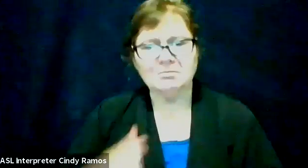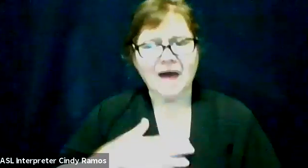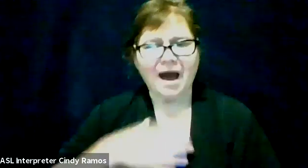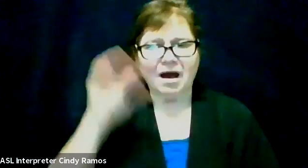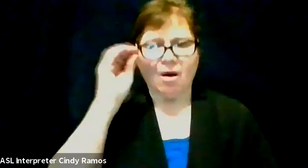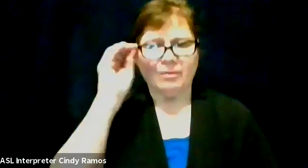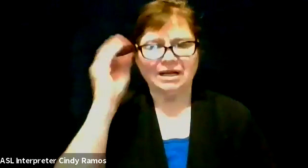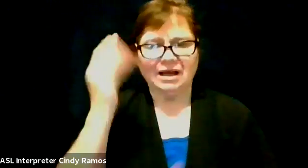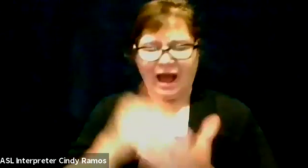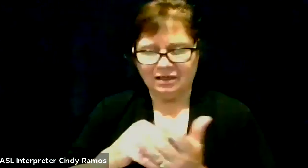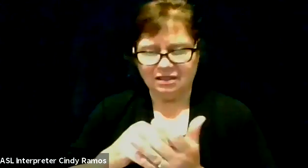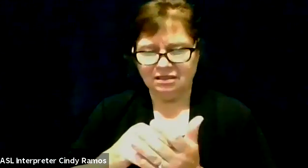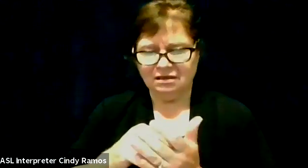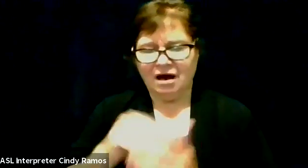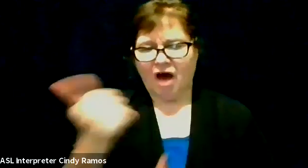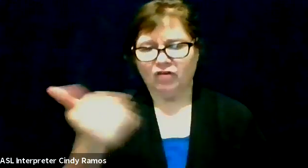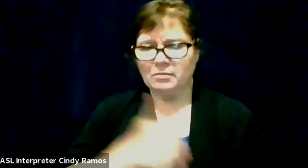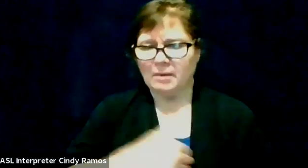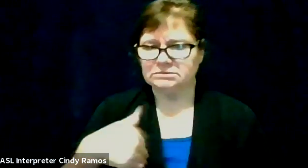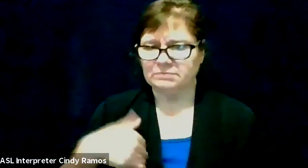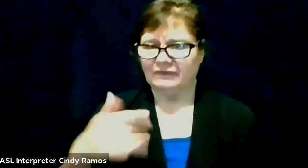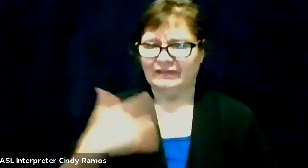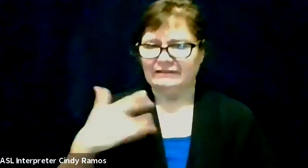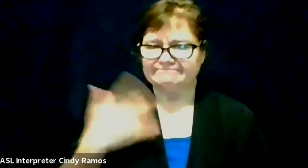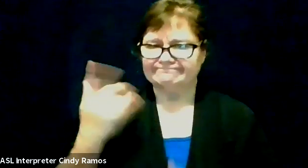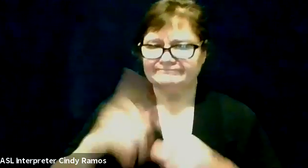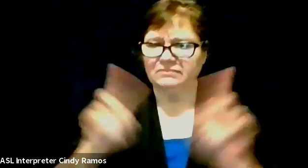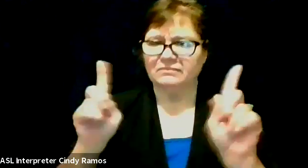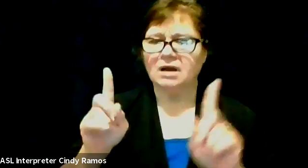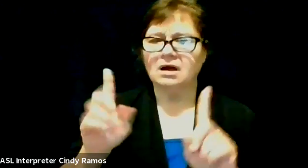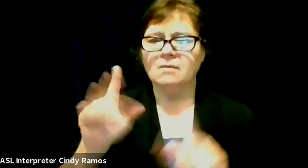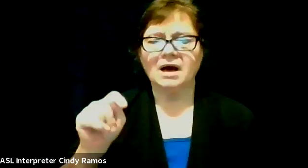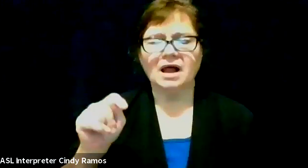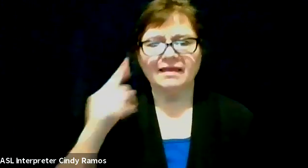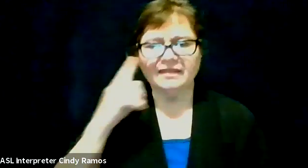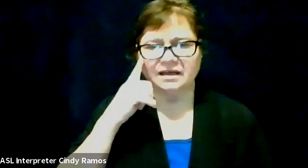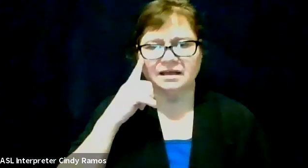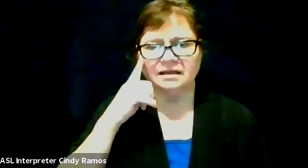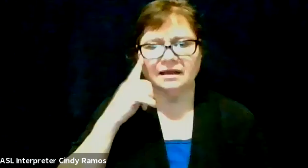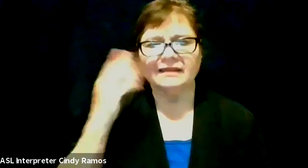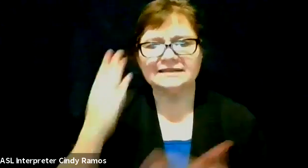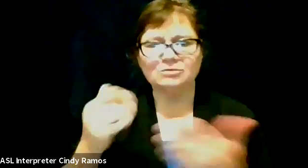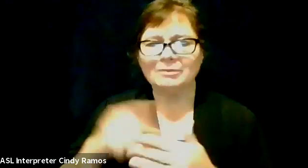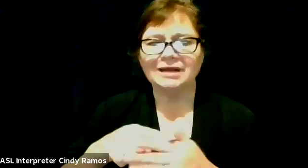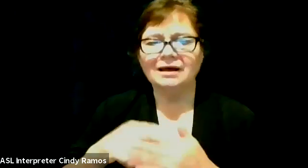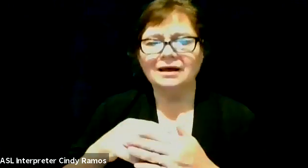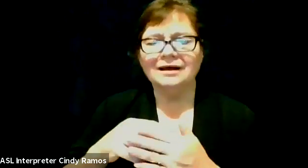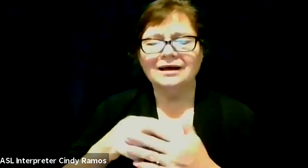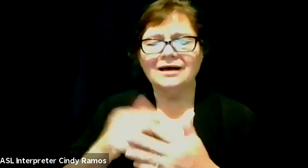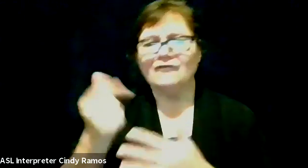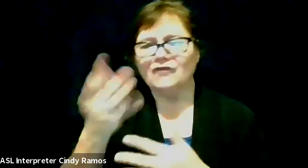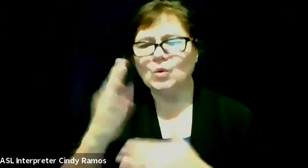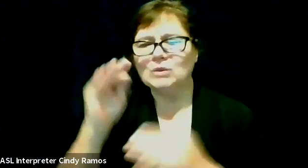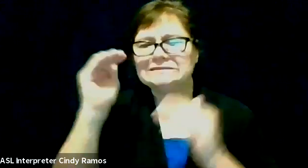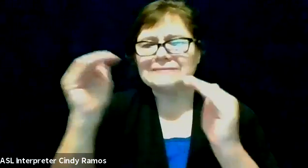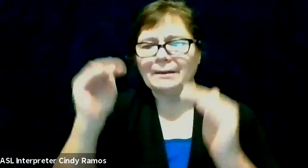other members on the committee might feel otherwise and more ambitious about it, but I think this is probably a multi-step process.